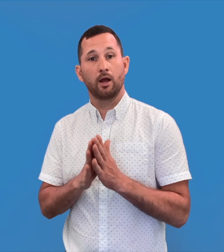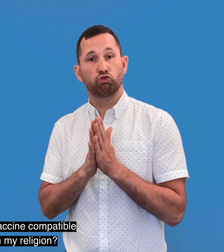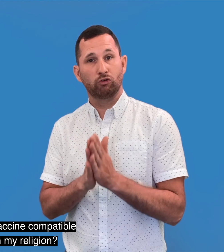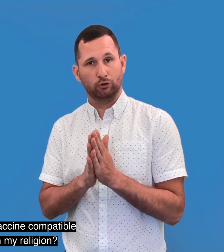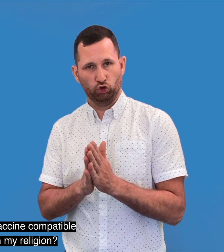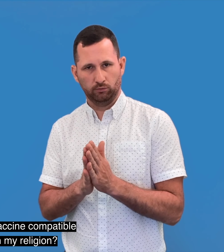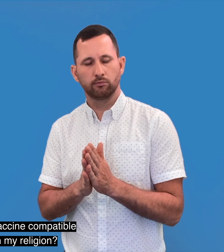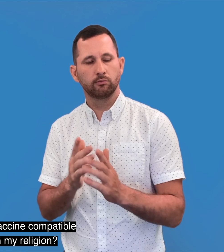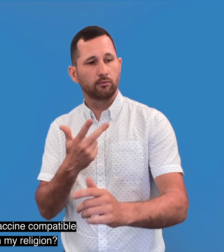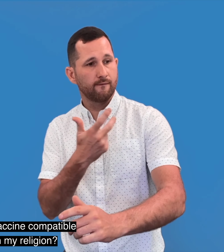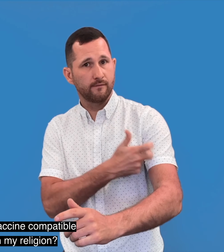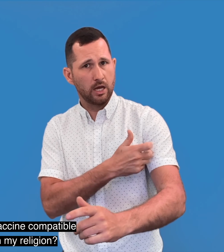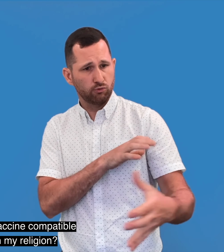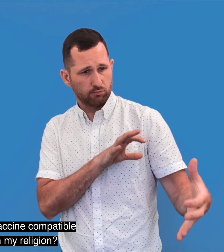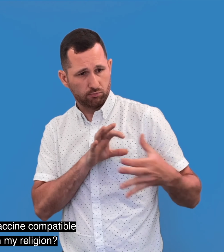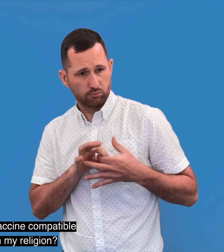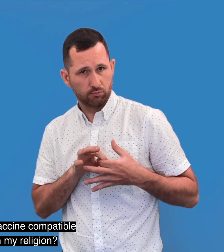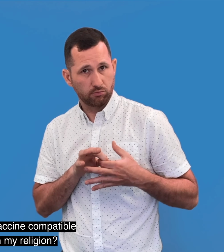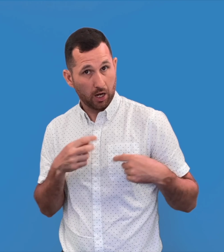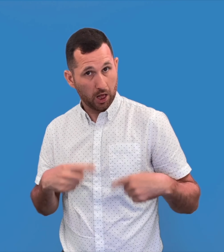Is the vaccine compatible with my religion?